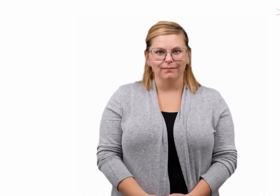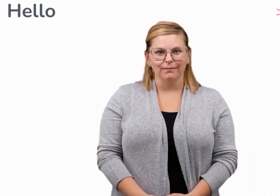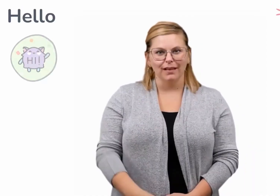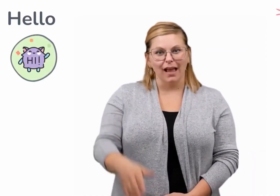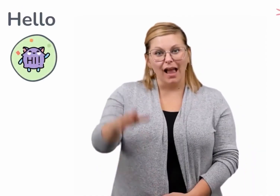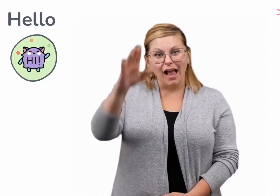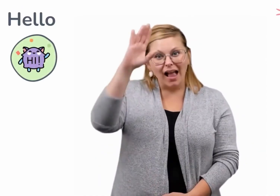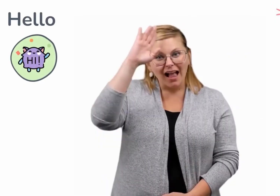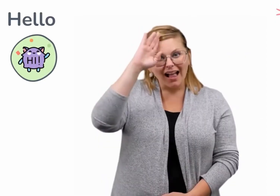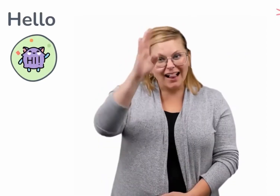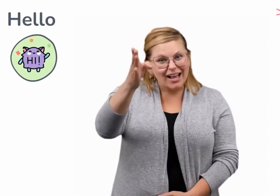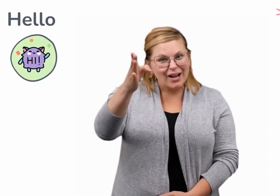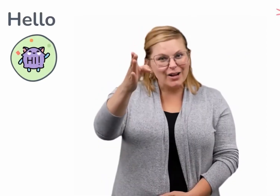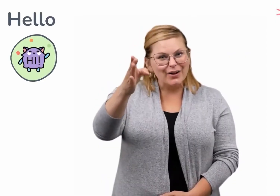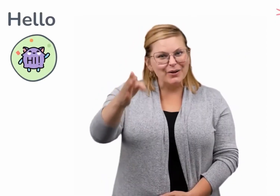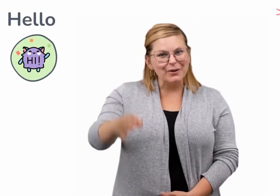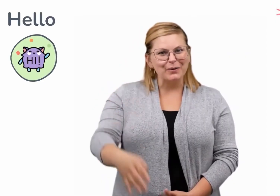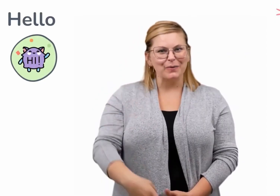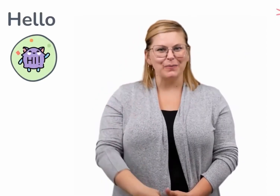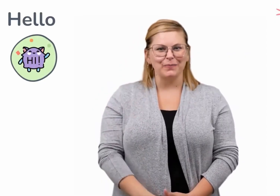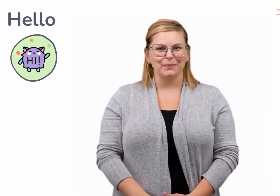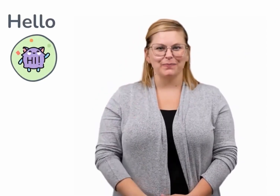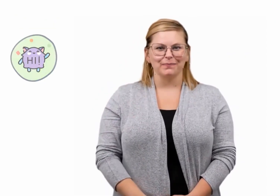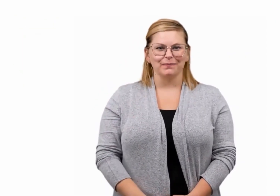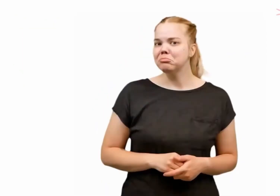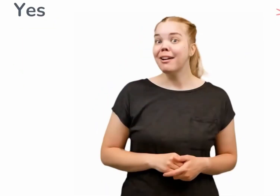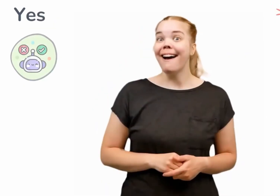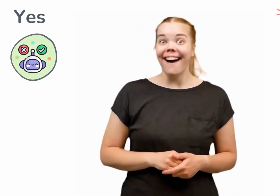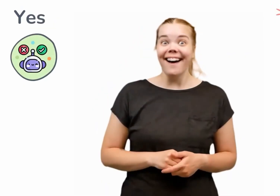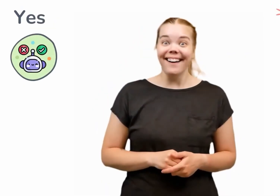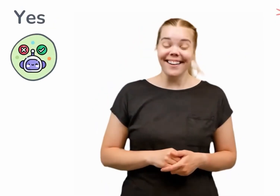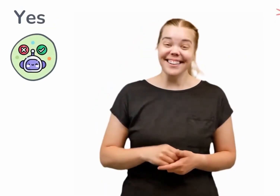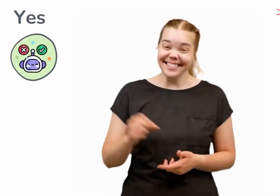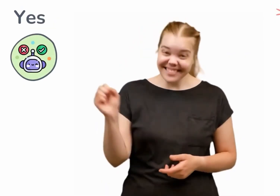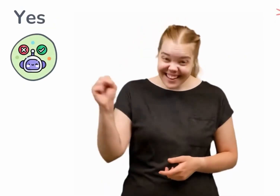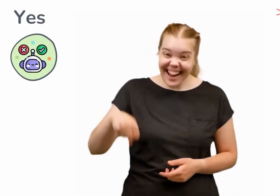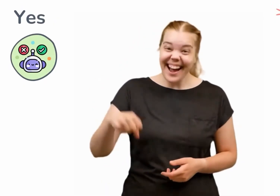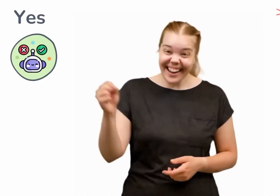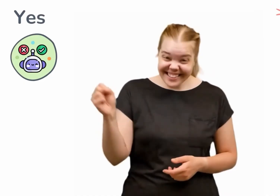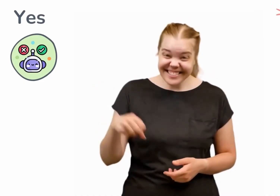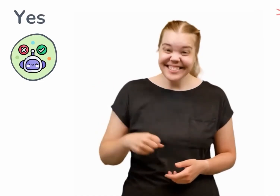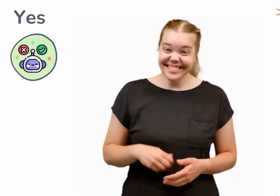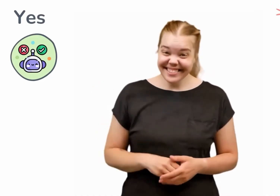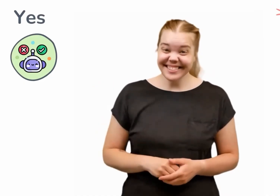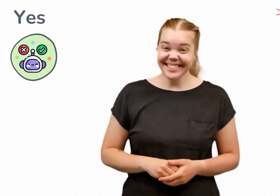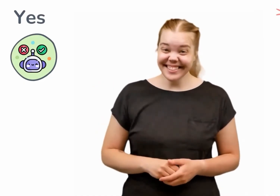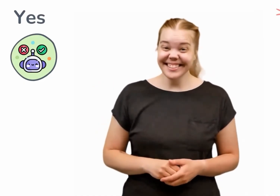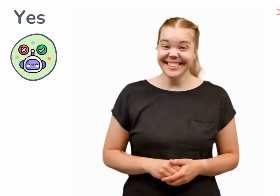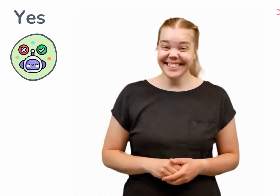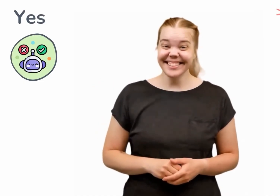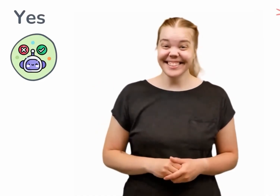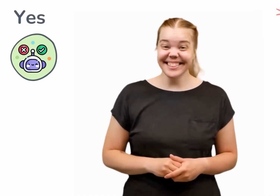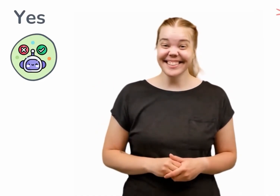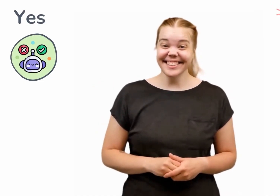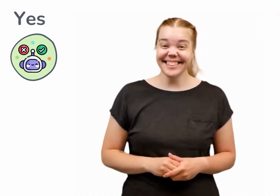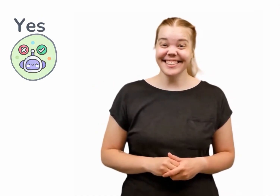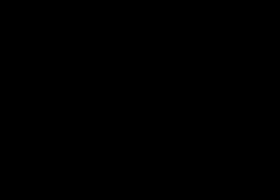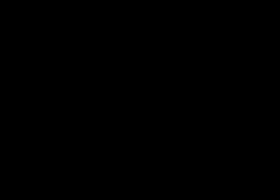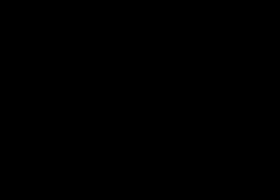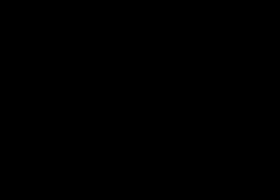starting out and learning signs. An interactive course app #2 is great for structured learning and practice. A comprehensive